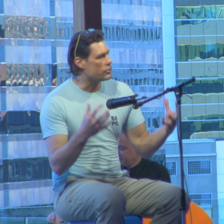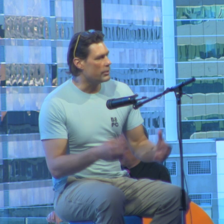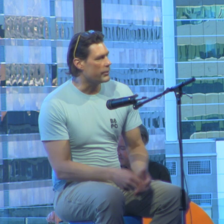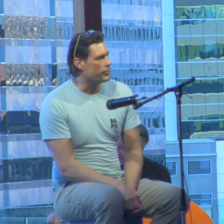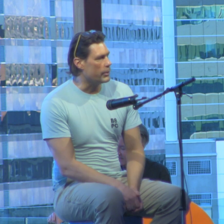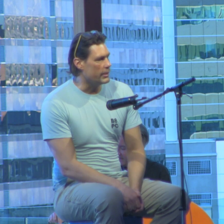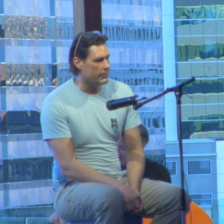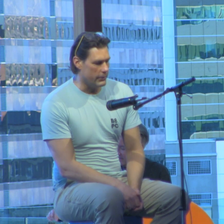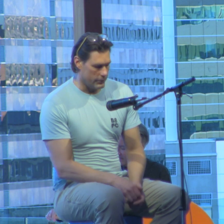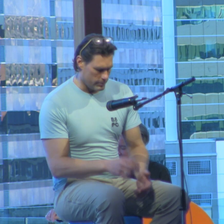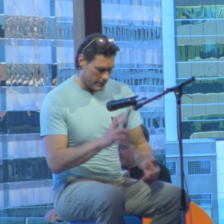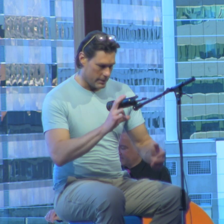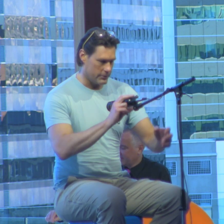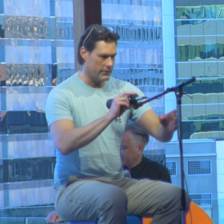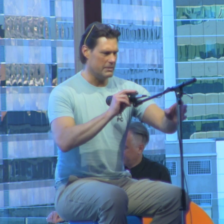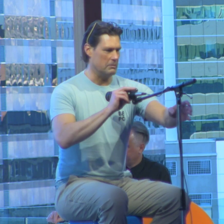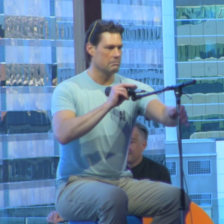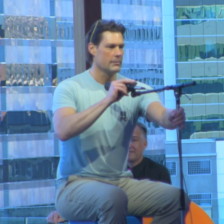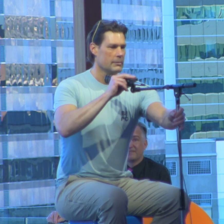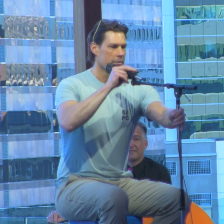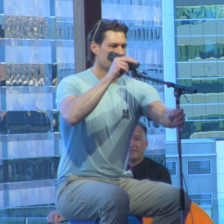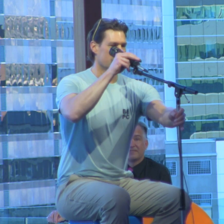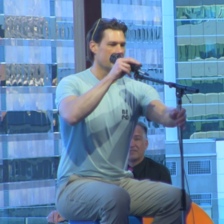and collection of experiences. Oh my gosh,